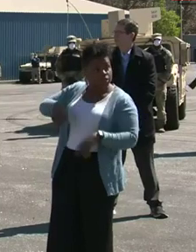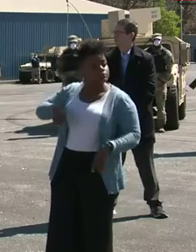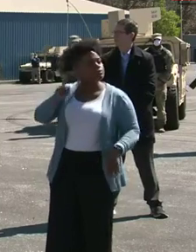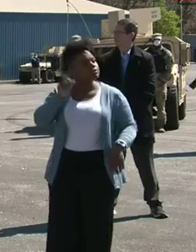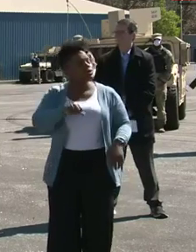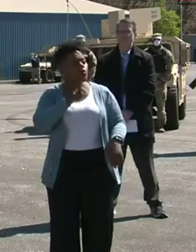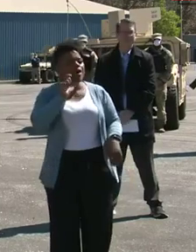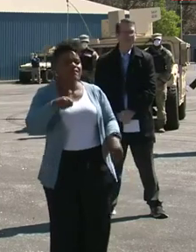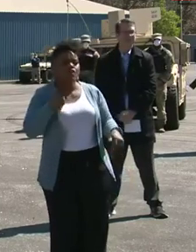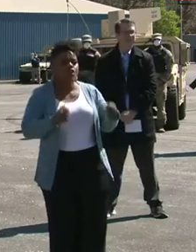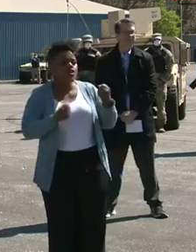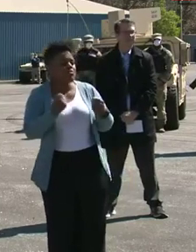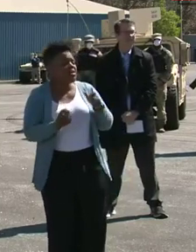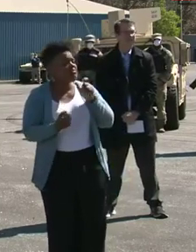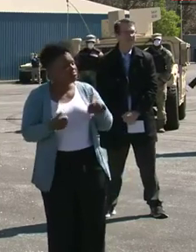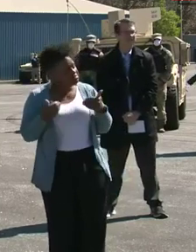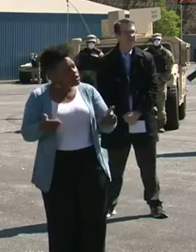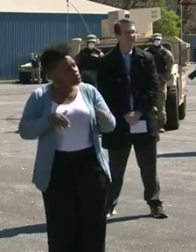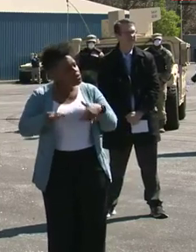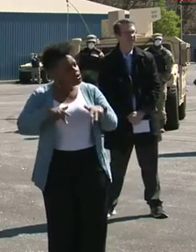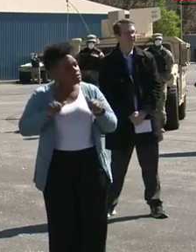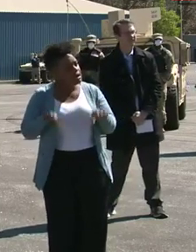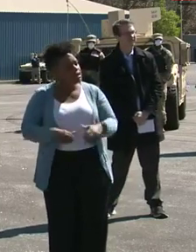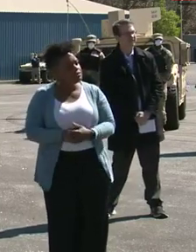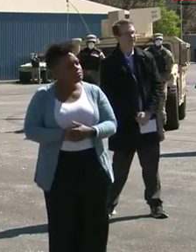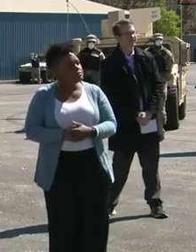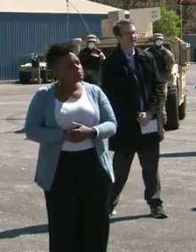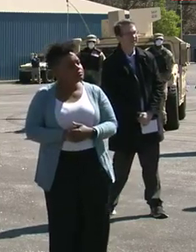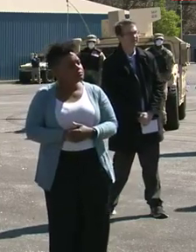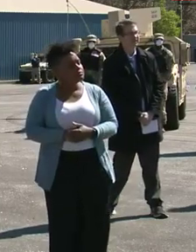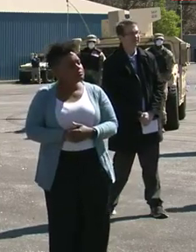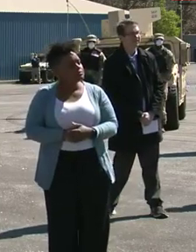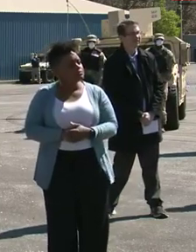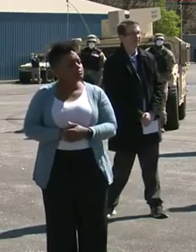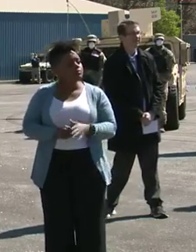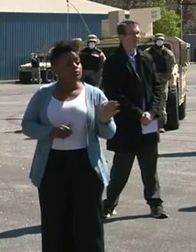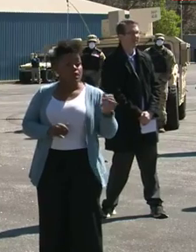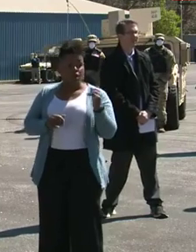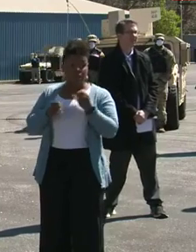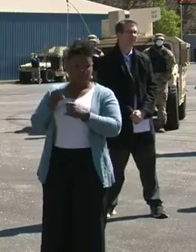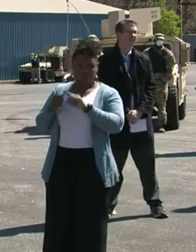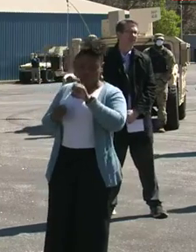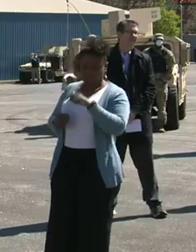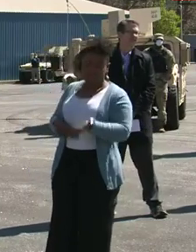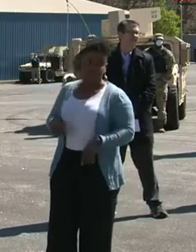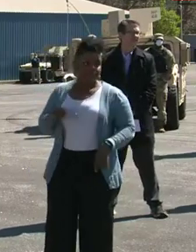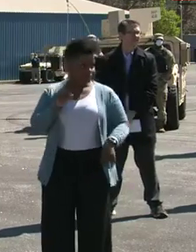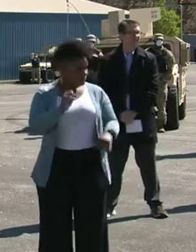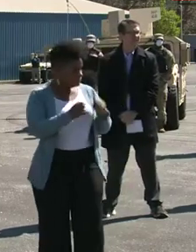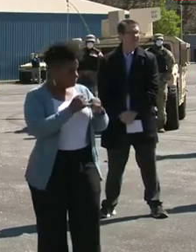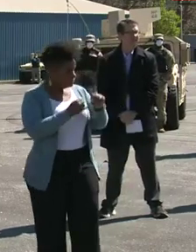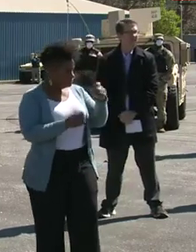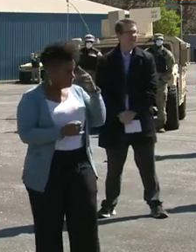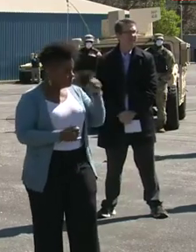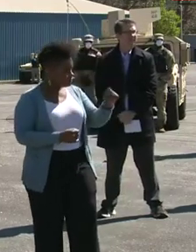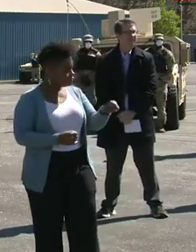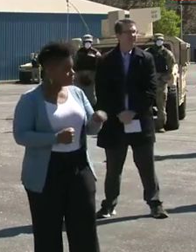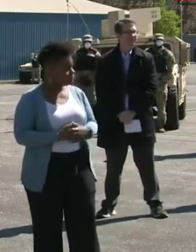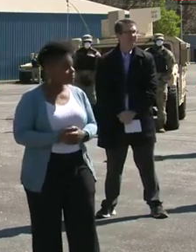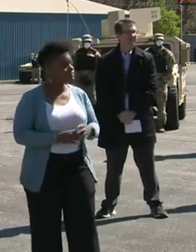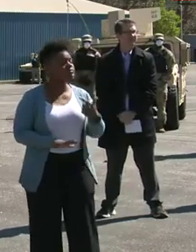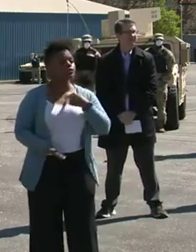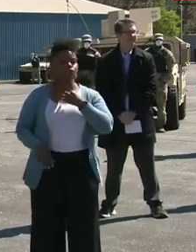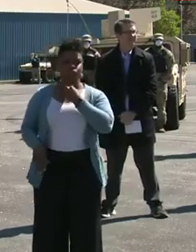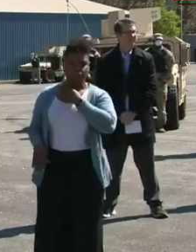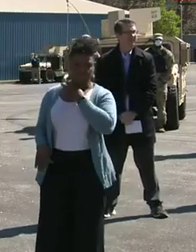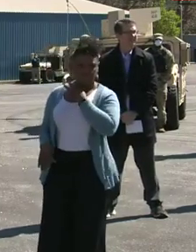it. Okay. Last question from you when the last round. So I'm kind of curious about some things at UMC, a